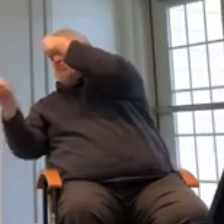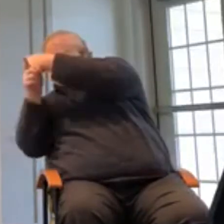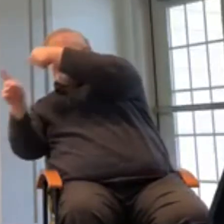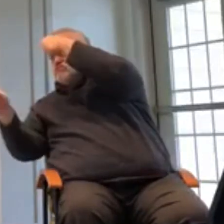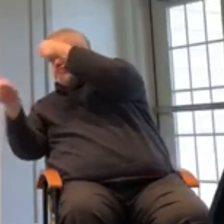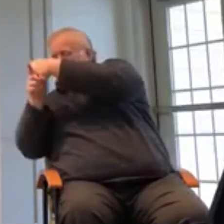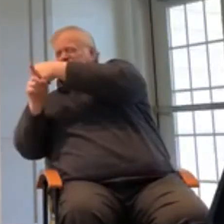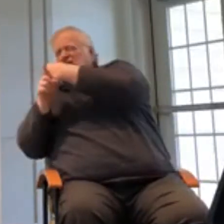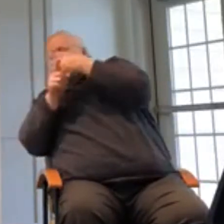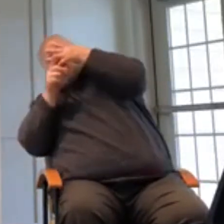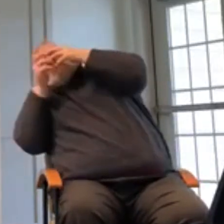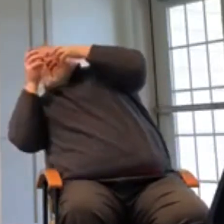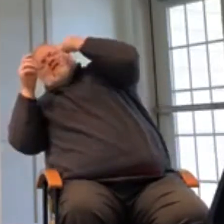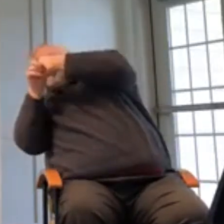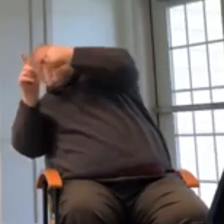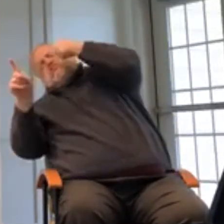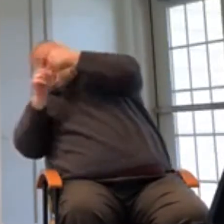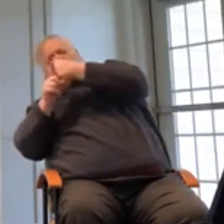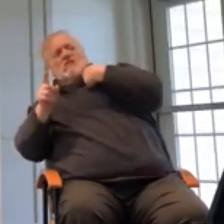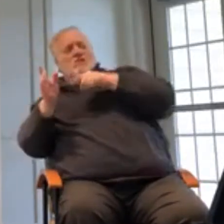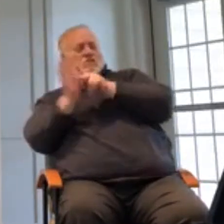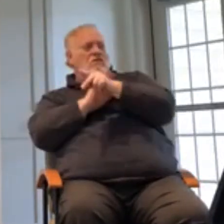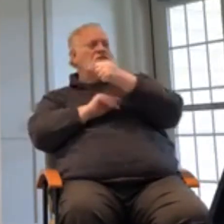take our own lives.